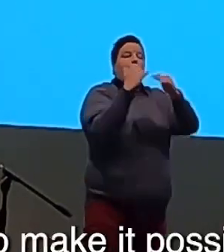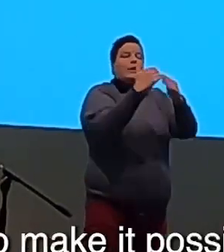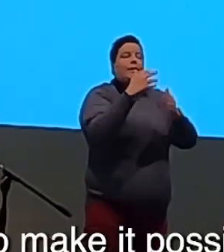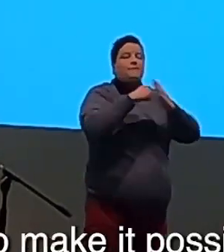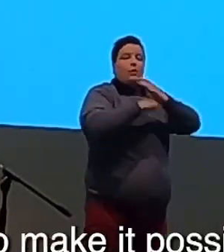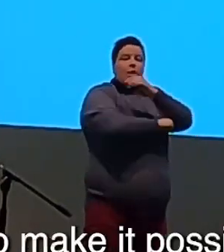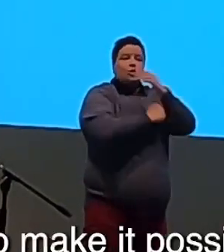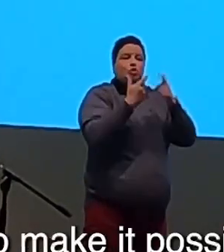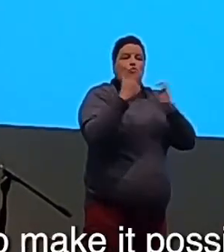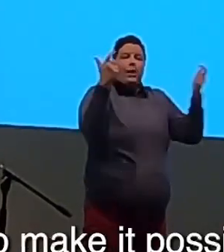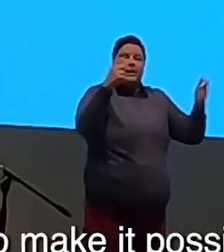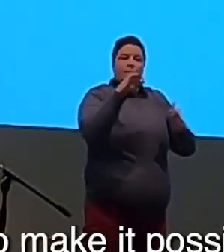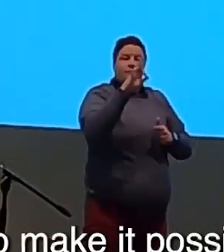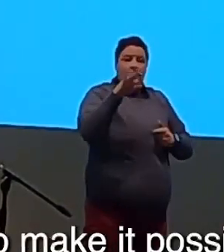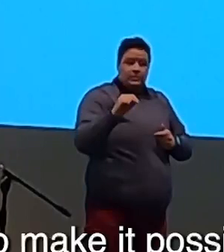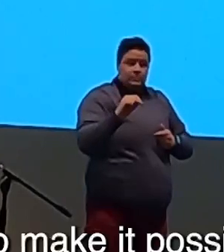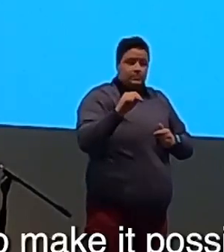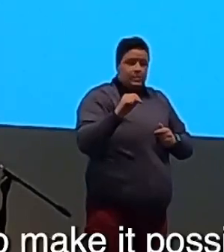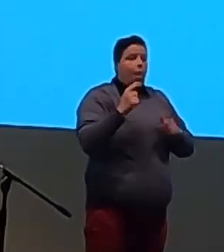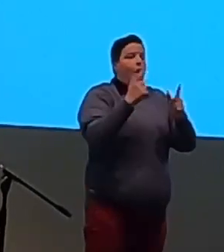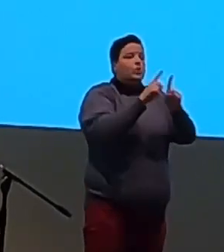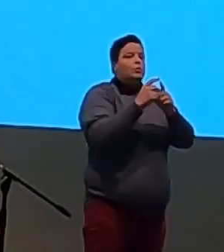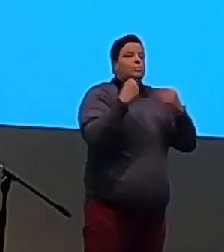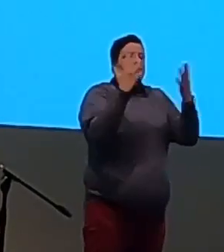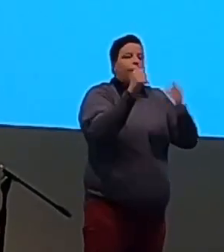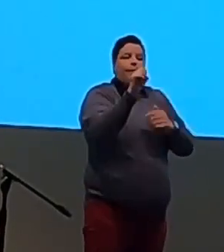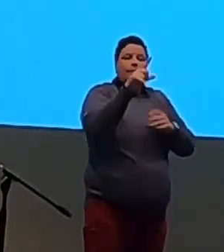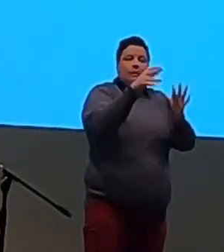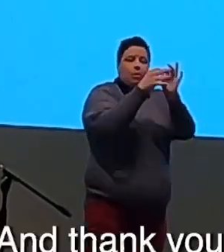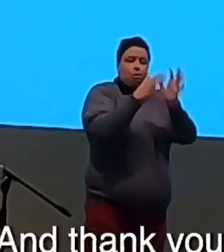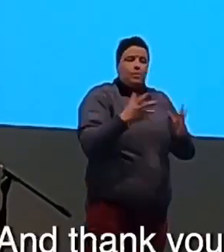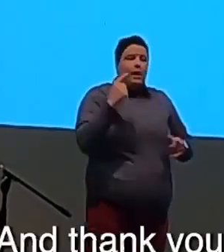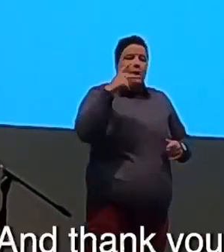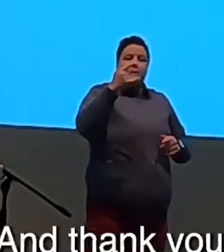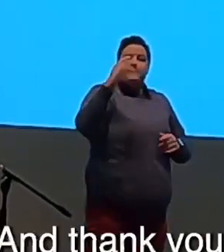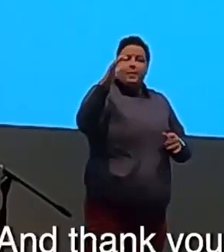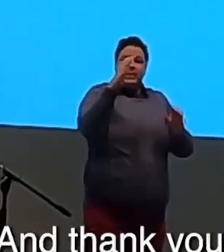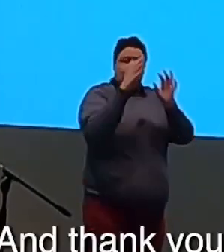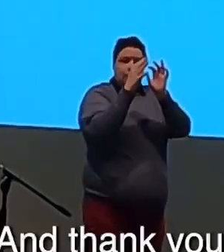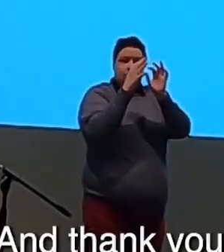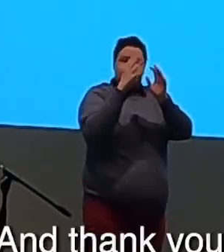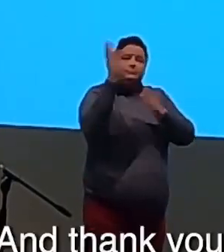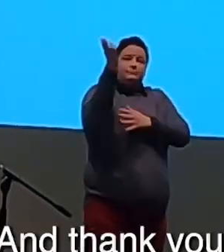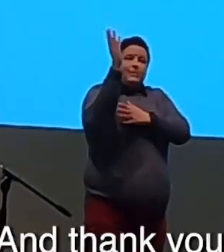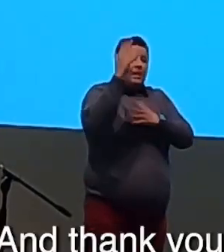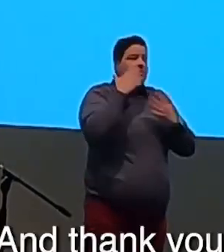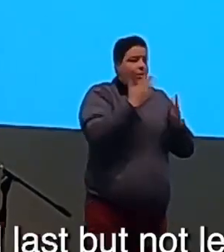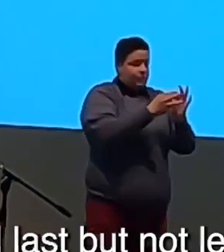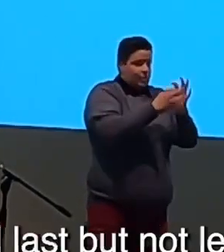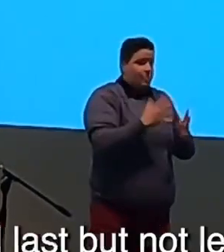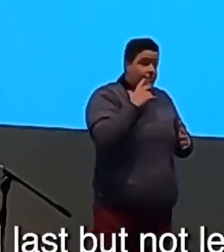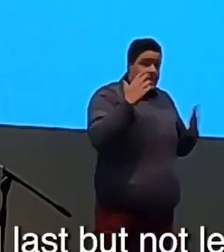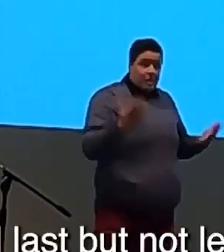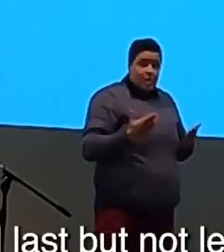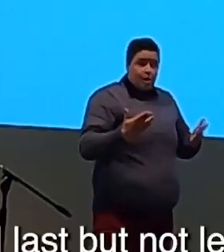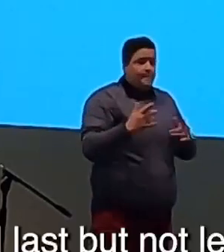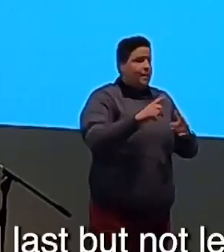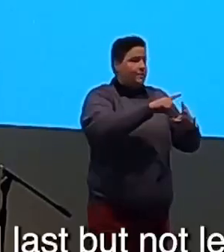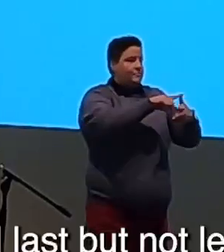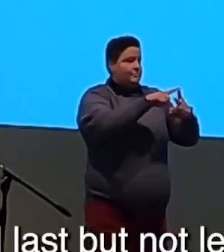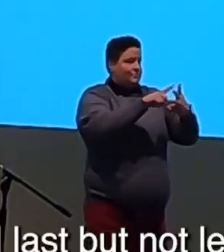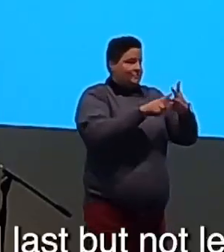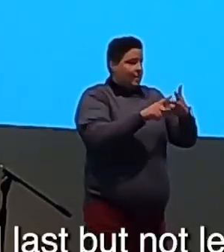possible for us to have ASL interpretation at our public lectures. And thank you to our interpreter for being here. And last but not